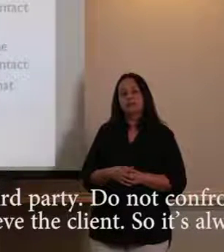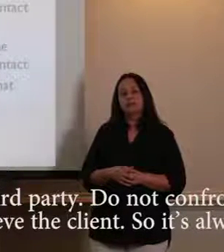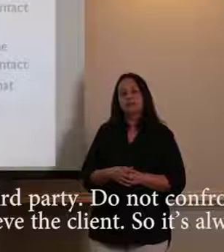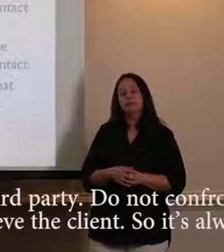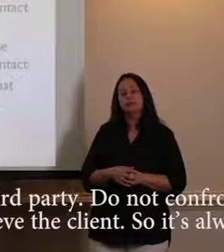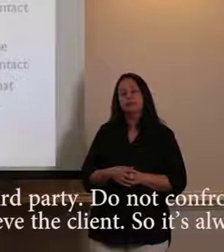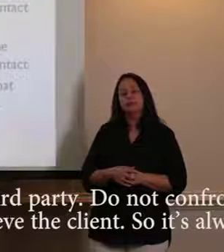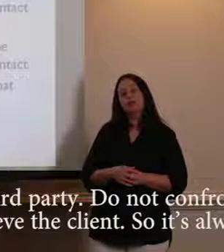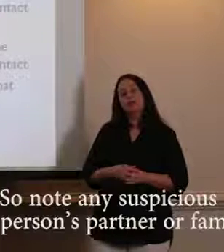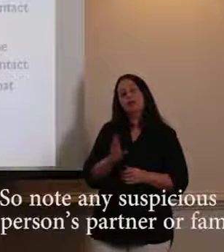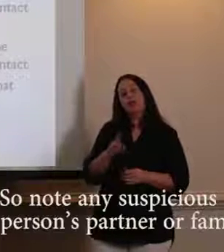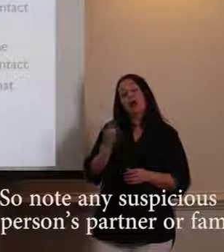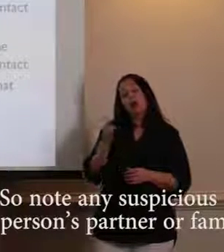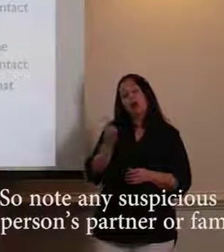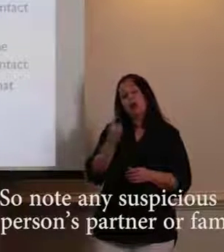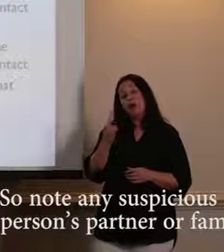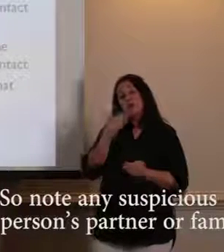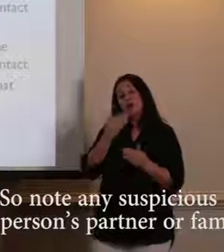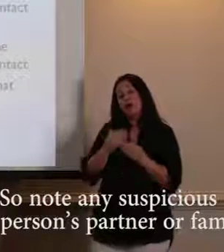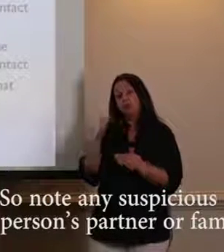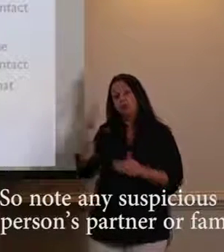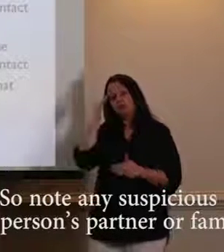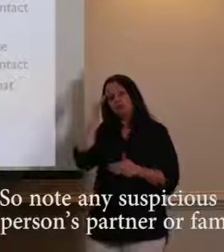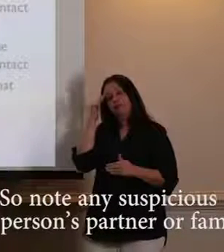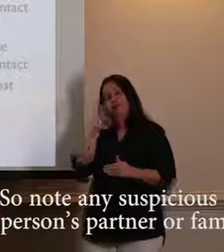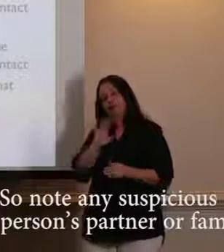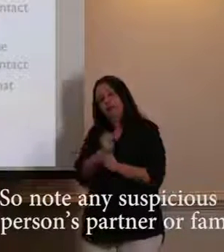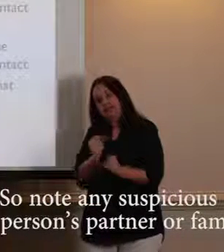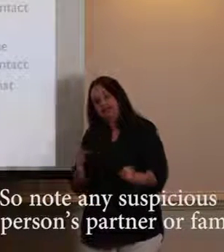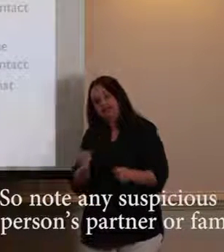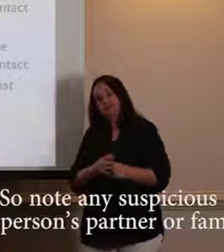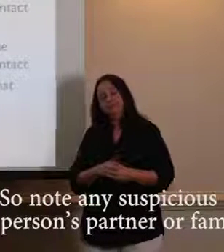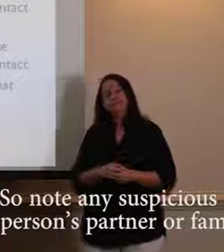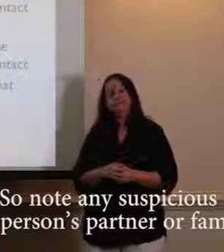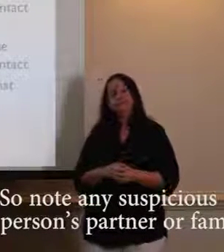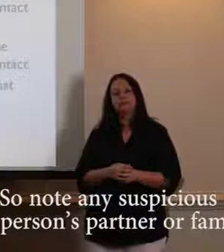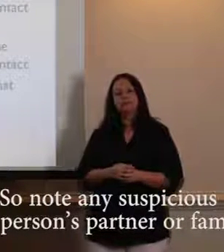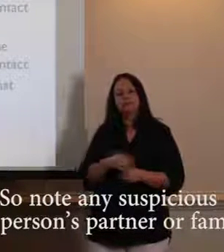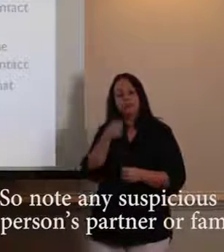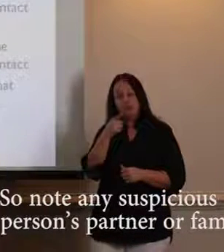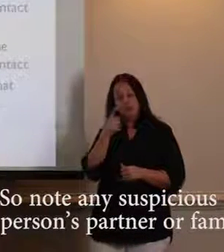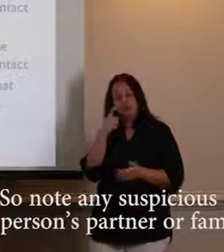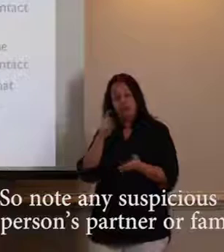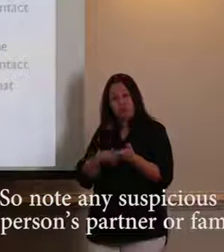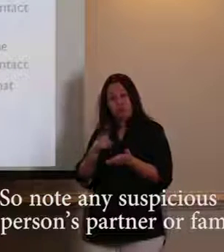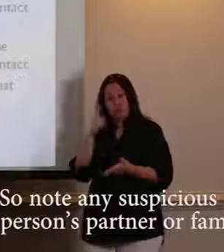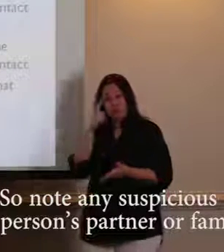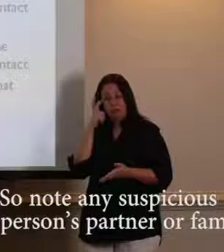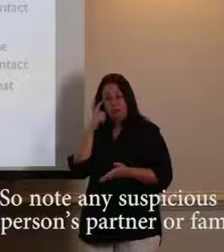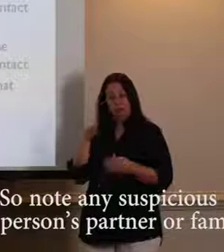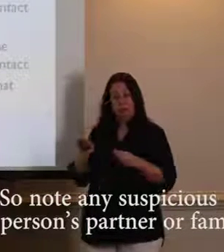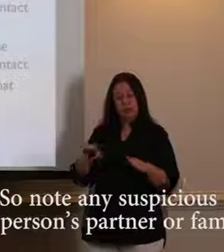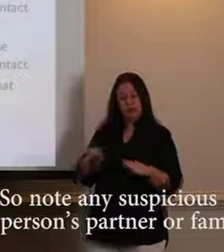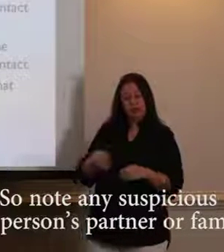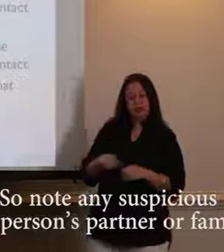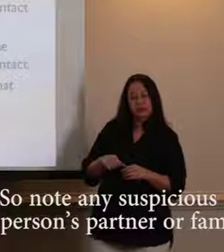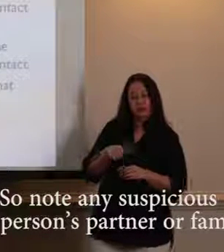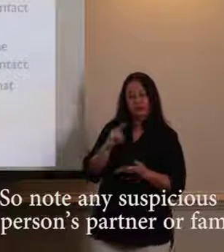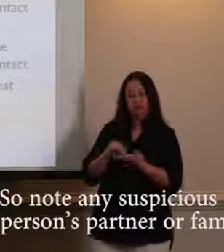So it's always good to be mindful of safety. So note any suspicious behavior. If you notice that a